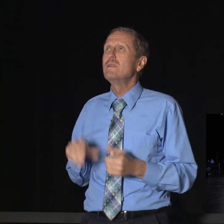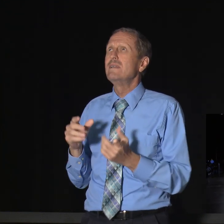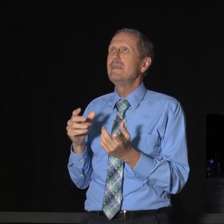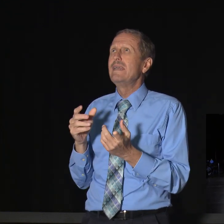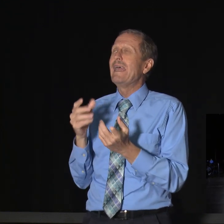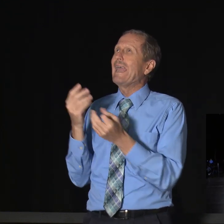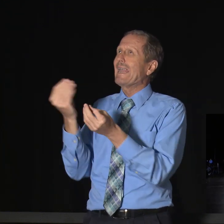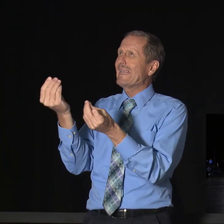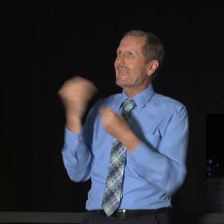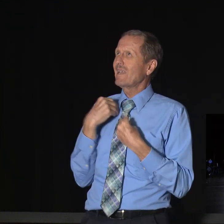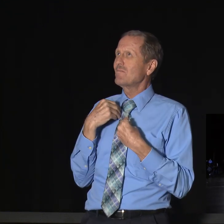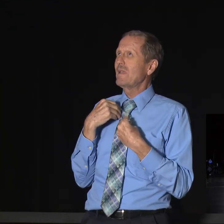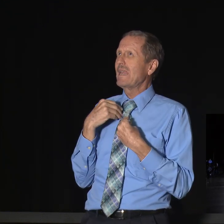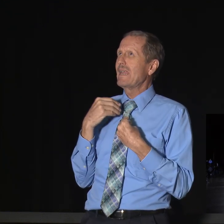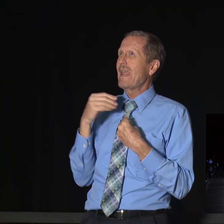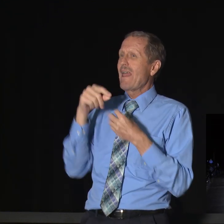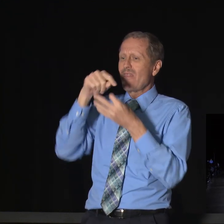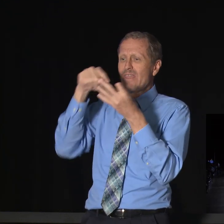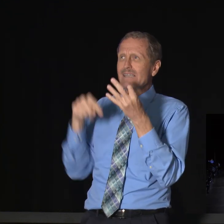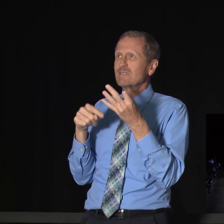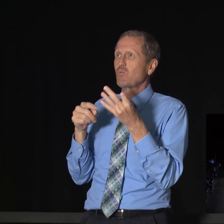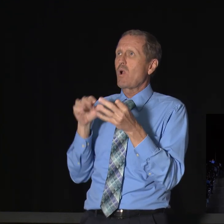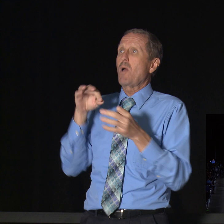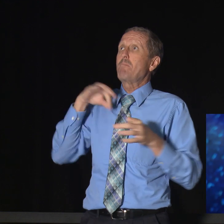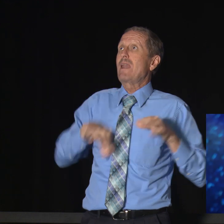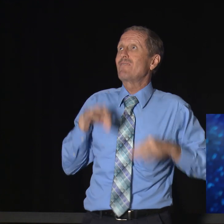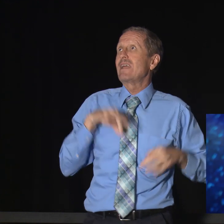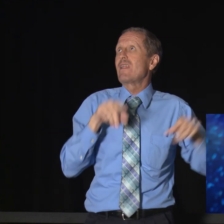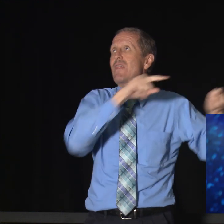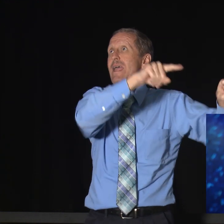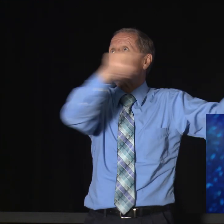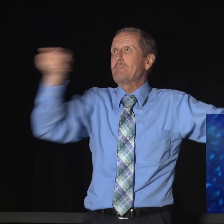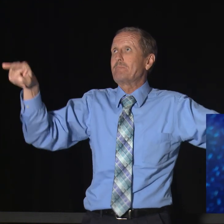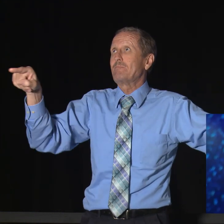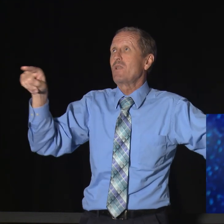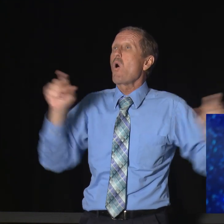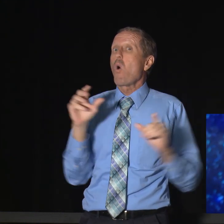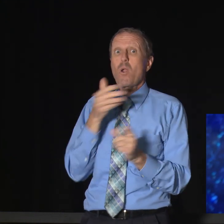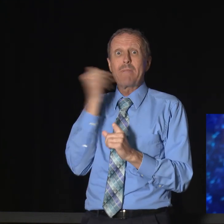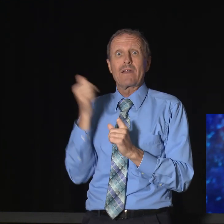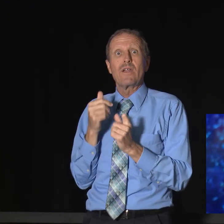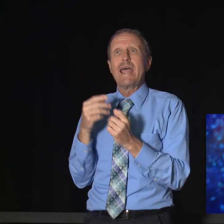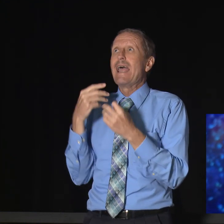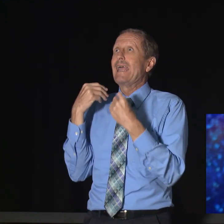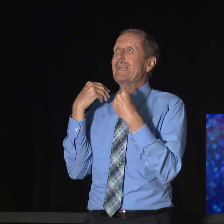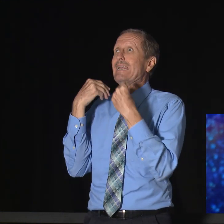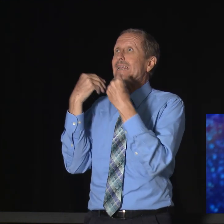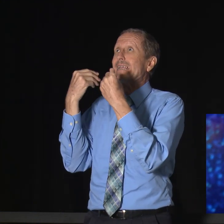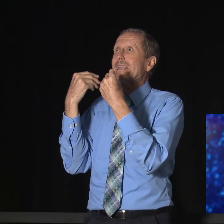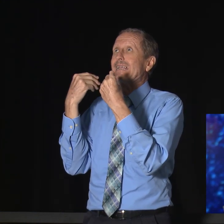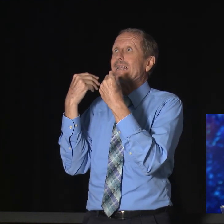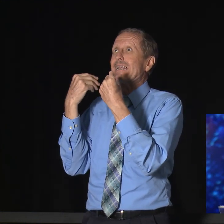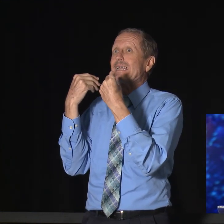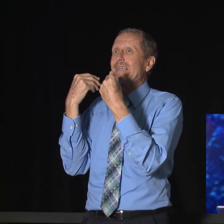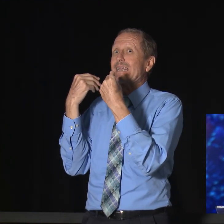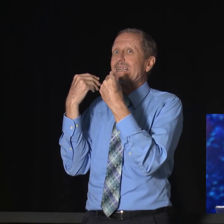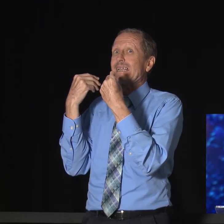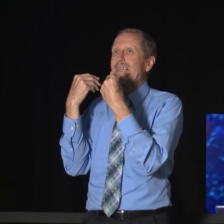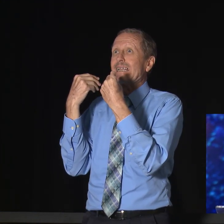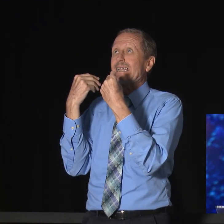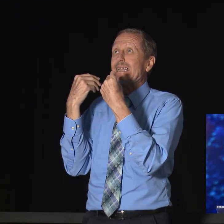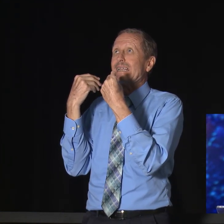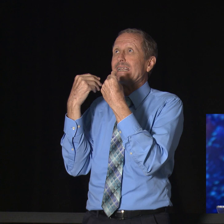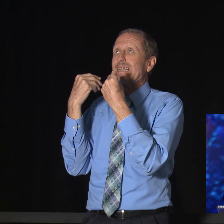me that which will benefit others. Or better yet, Lord, give Bob that which I have requested